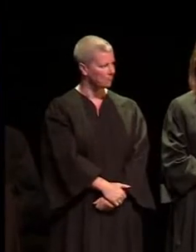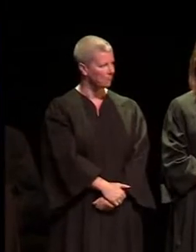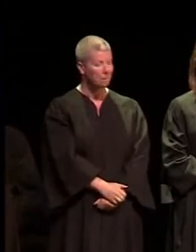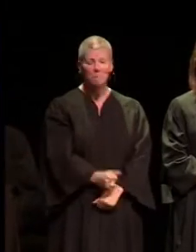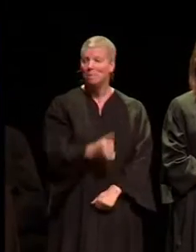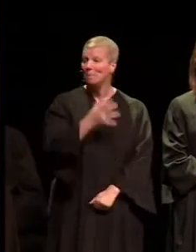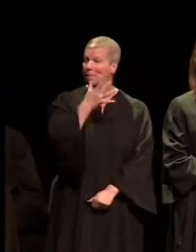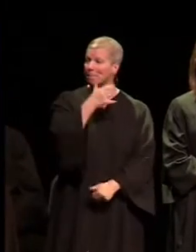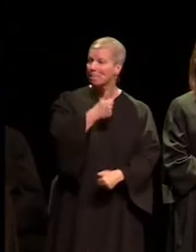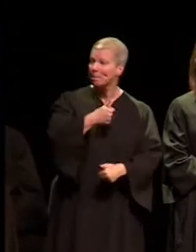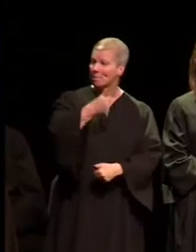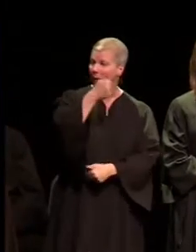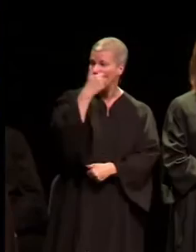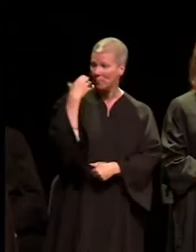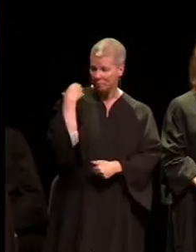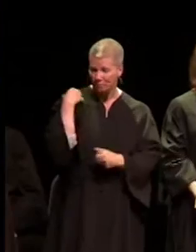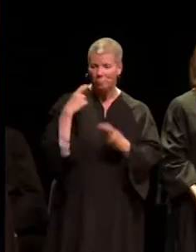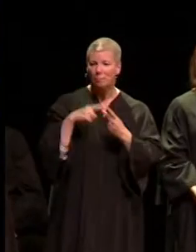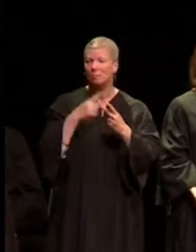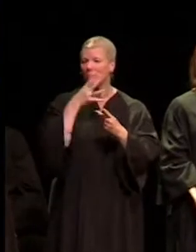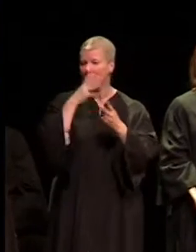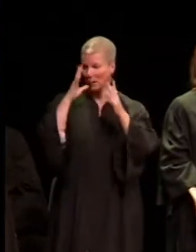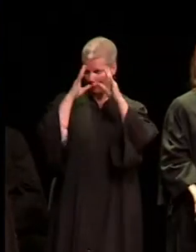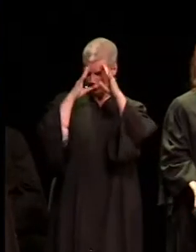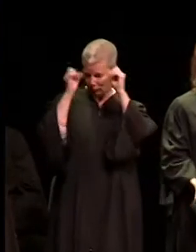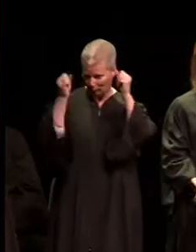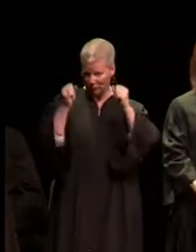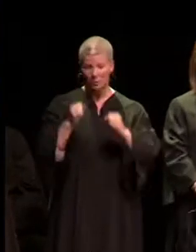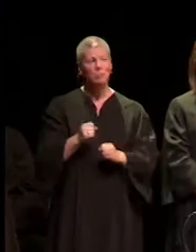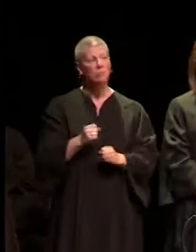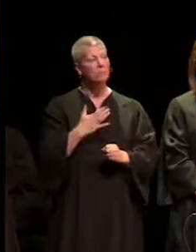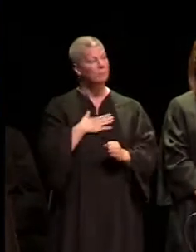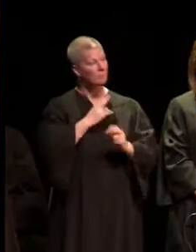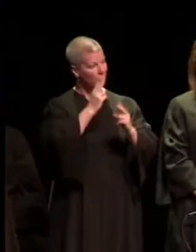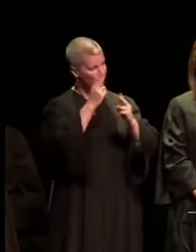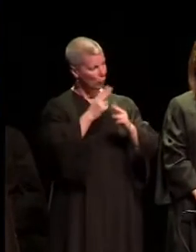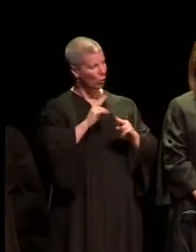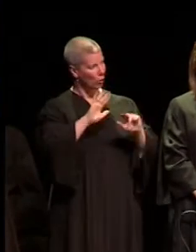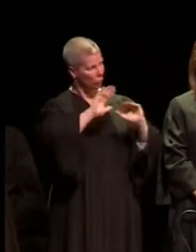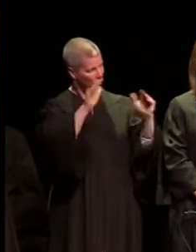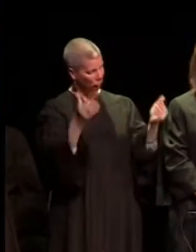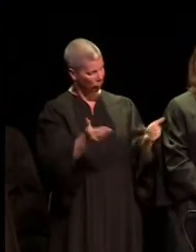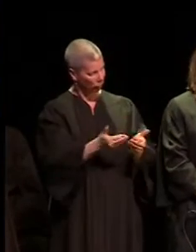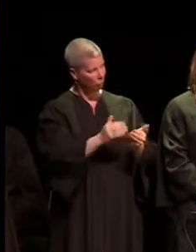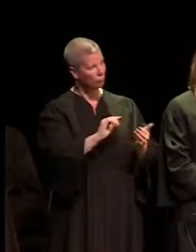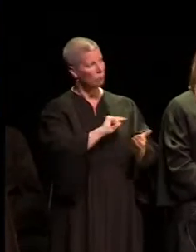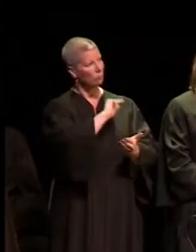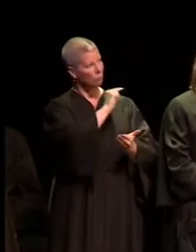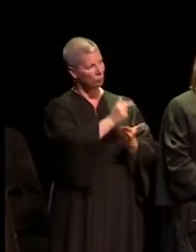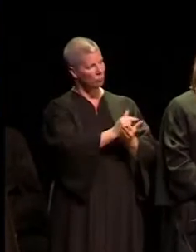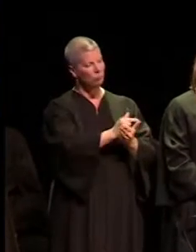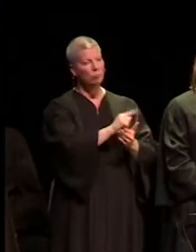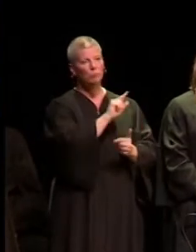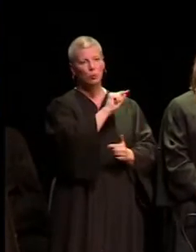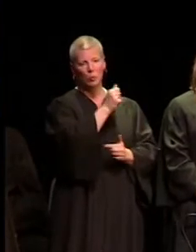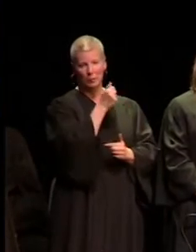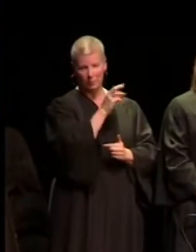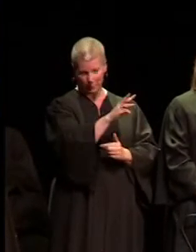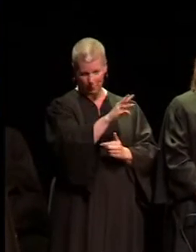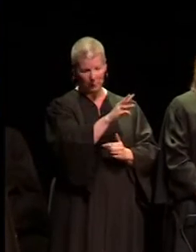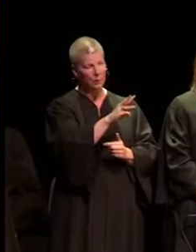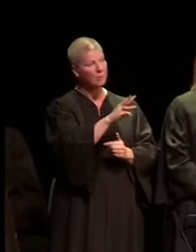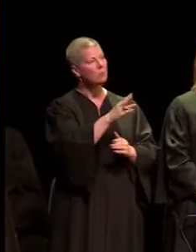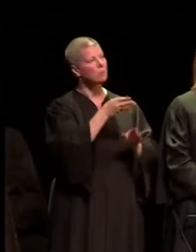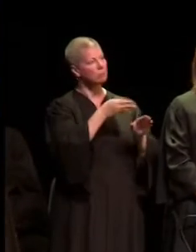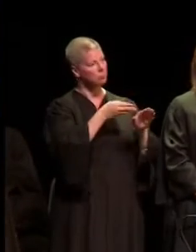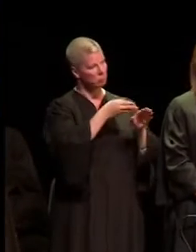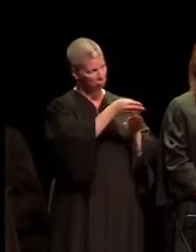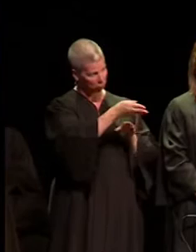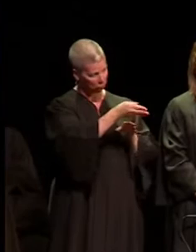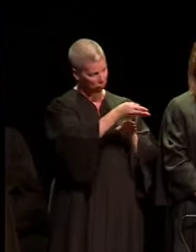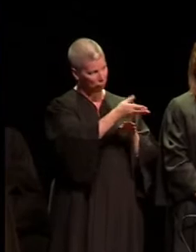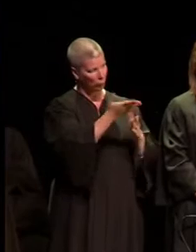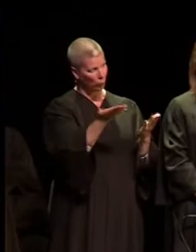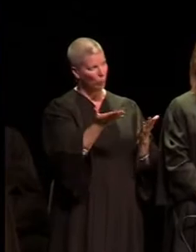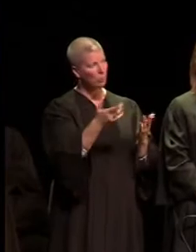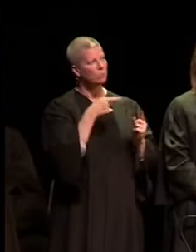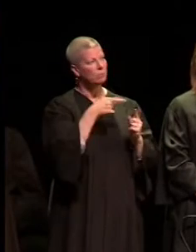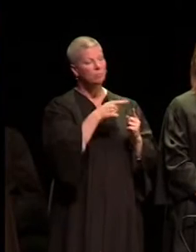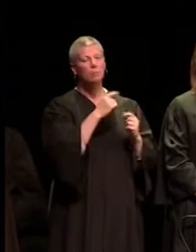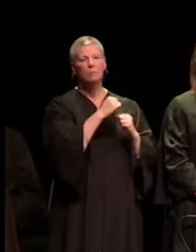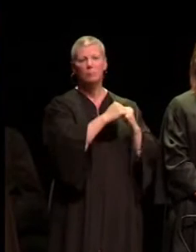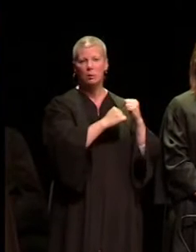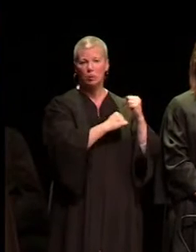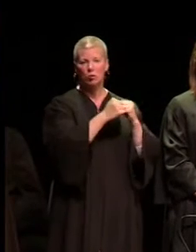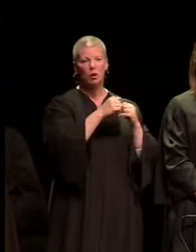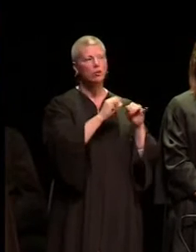Madam Chancellor, Madam President, I have the honor of presenting to you the graduates of 2016 for their credentials from the